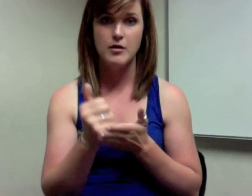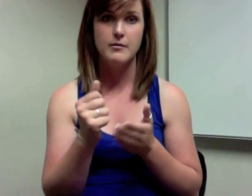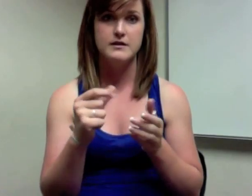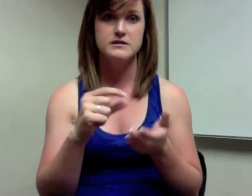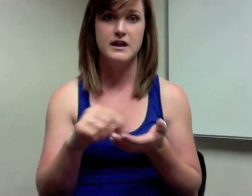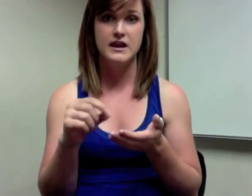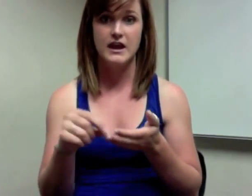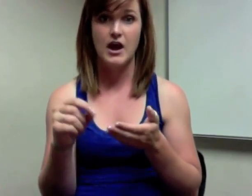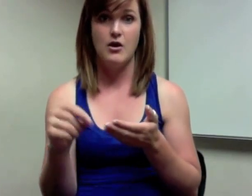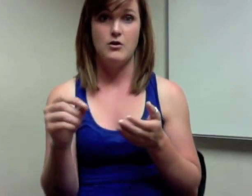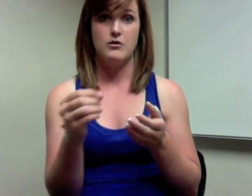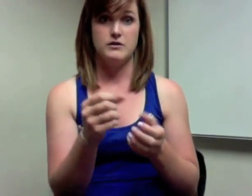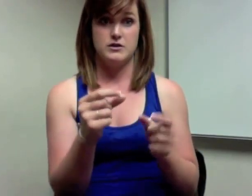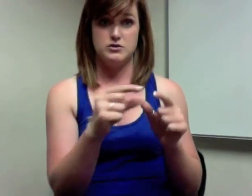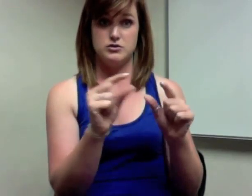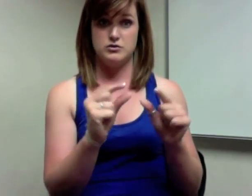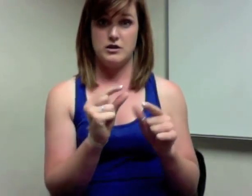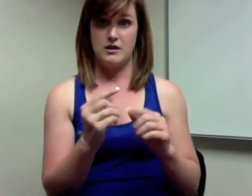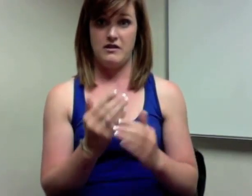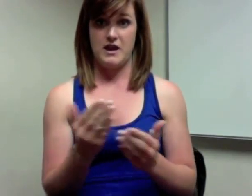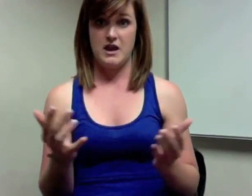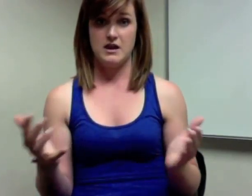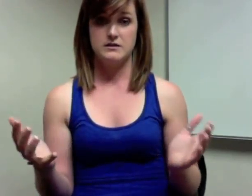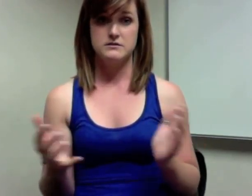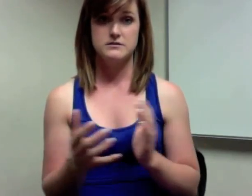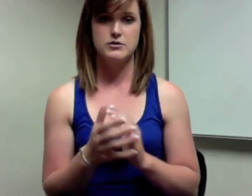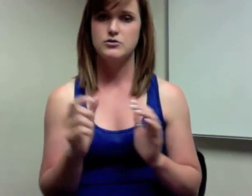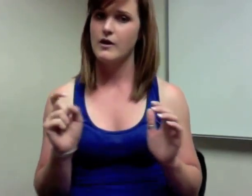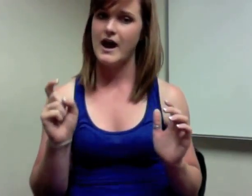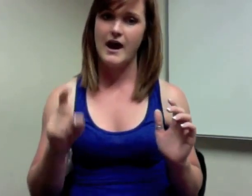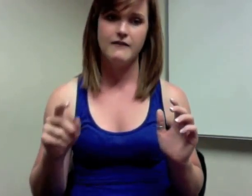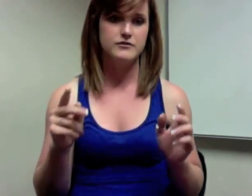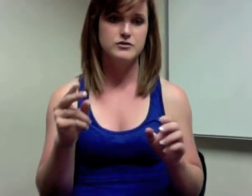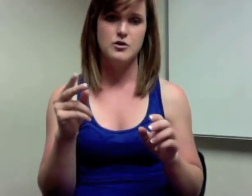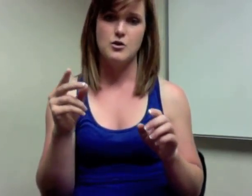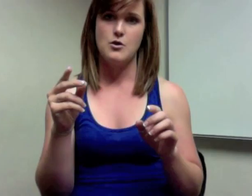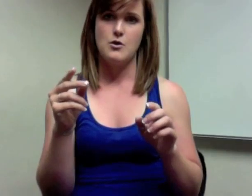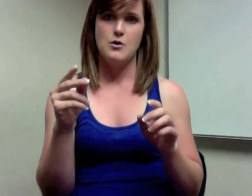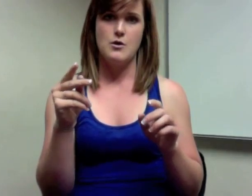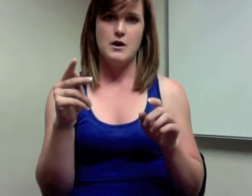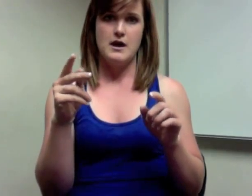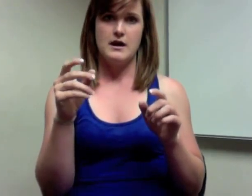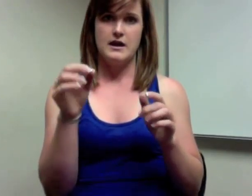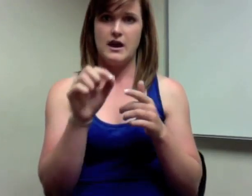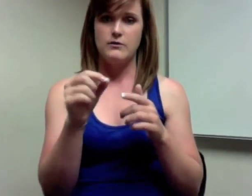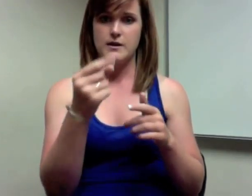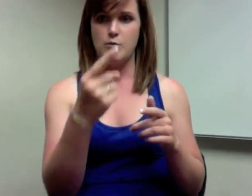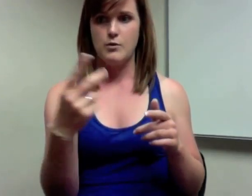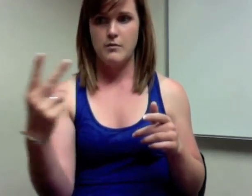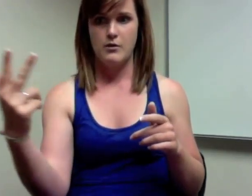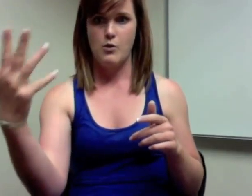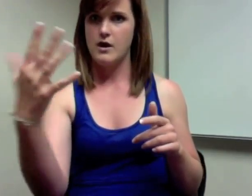by one. We will be able to have a formula that tells us how many squares or segments there should